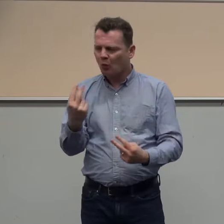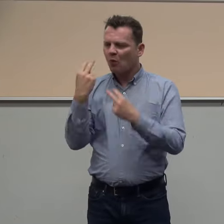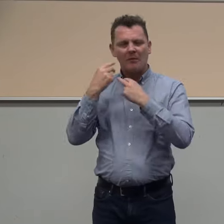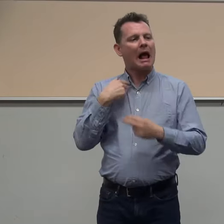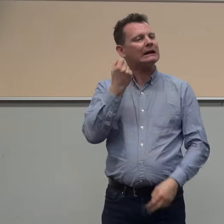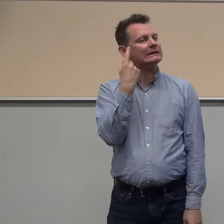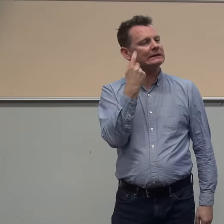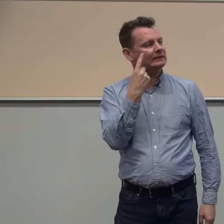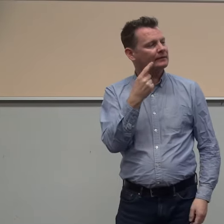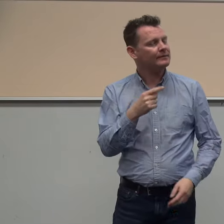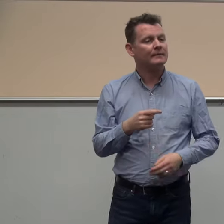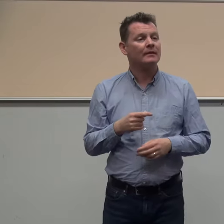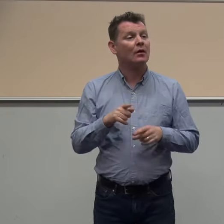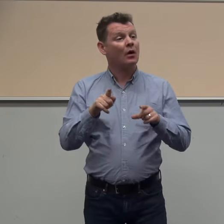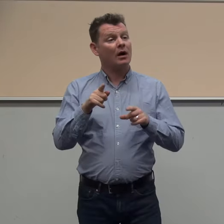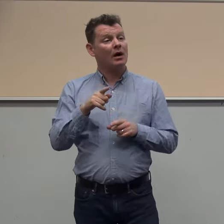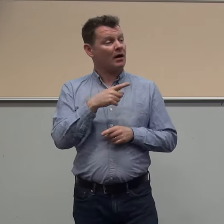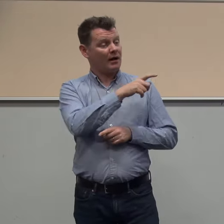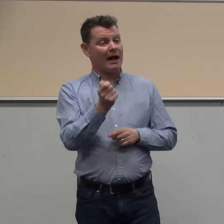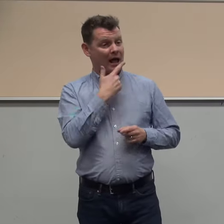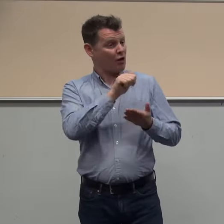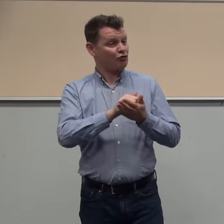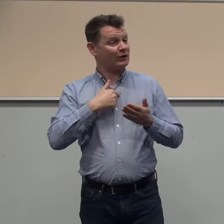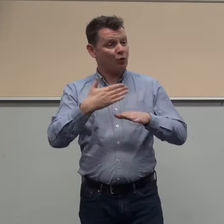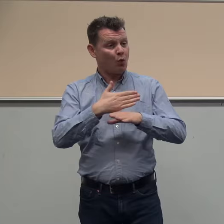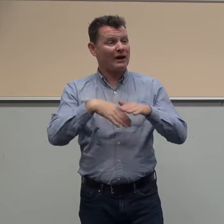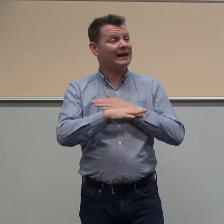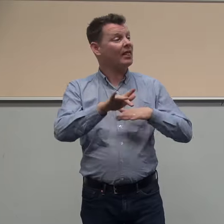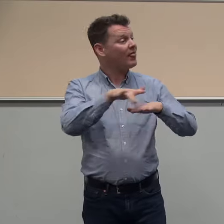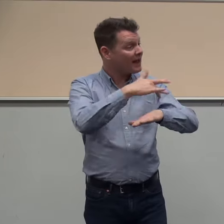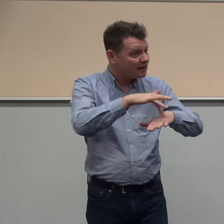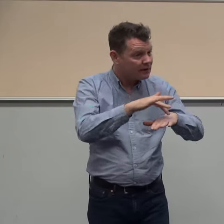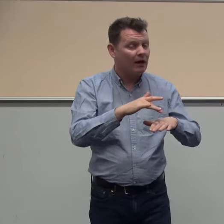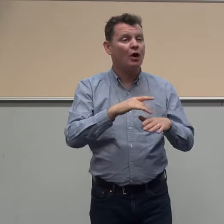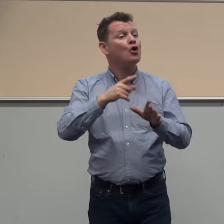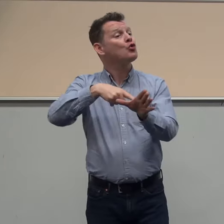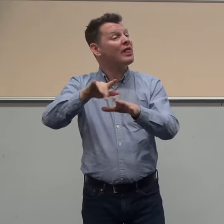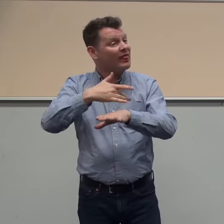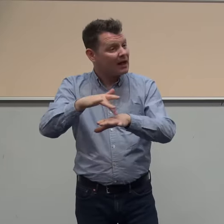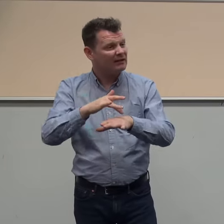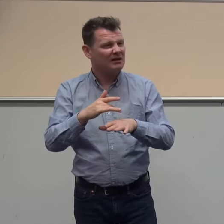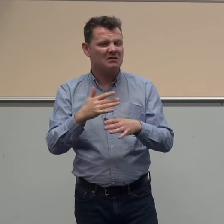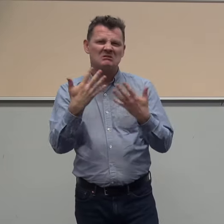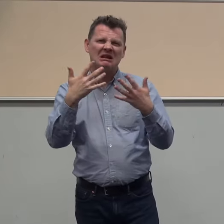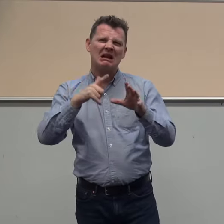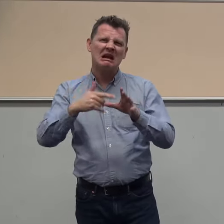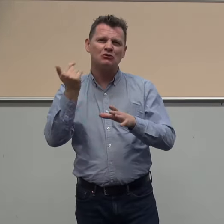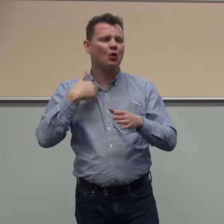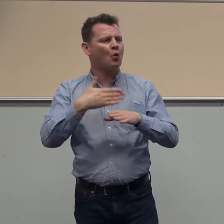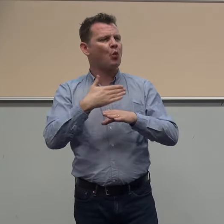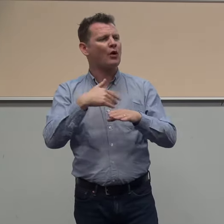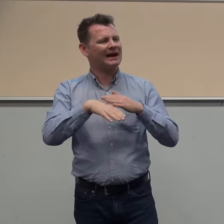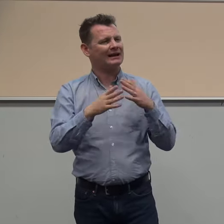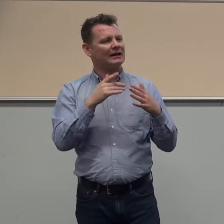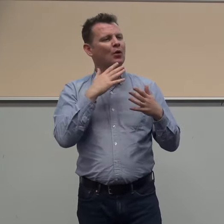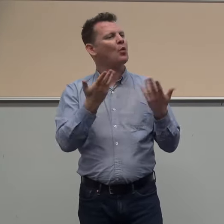theatre and youth theatre, and maybe 10 years ago, I was working in West Lothian, and